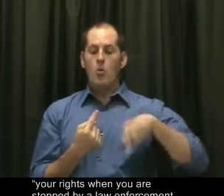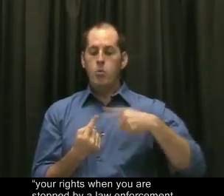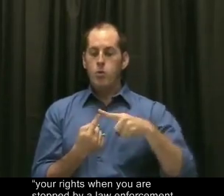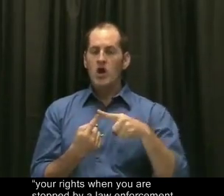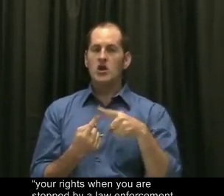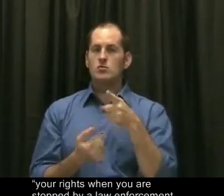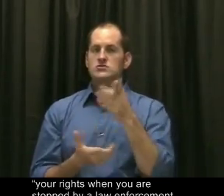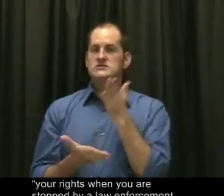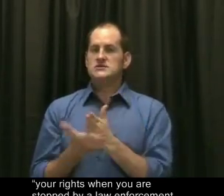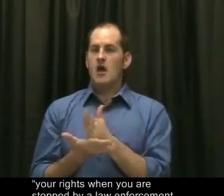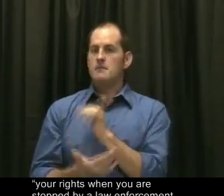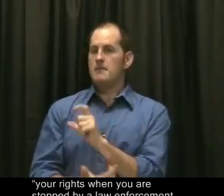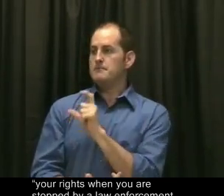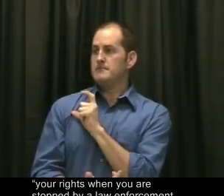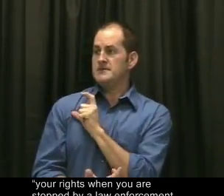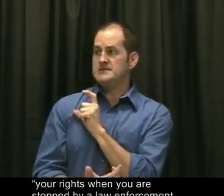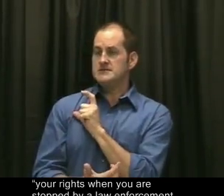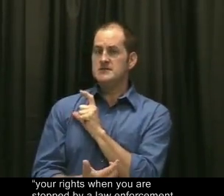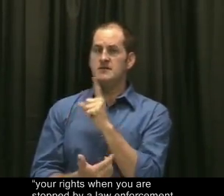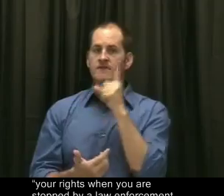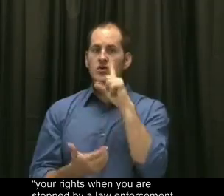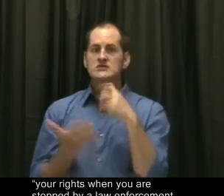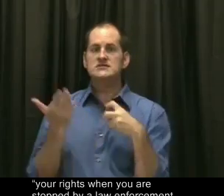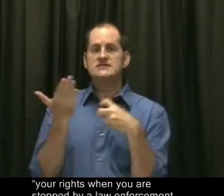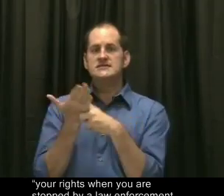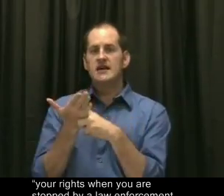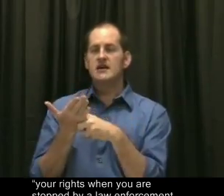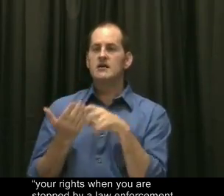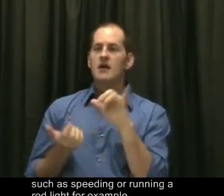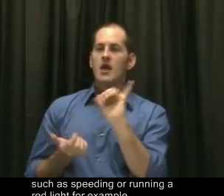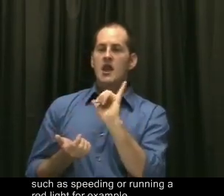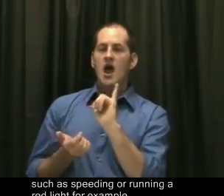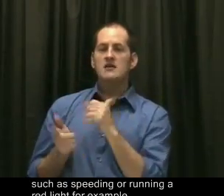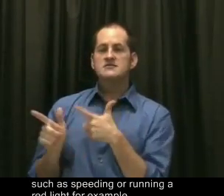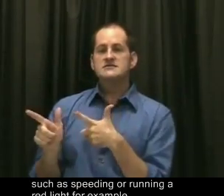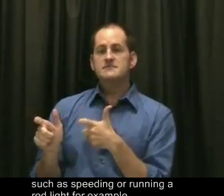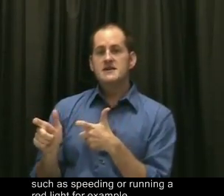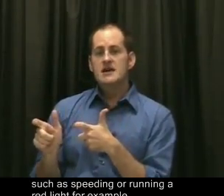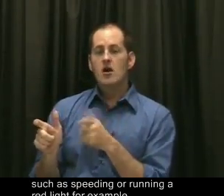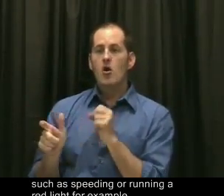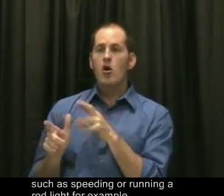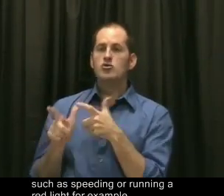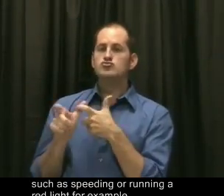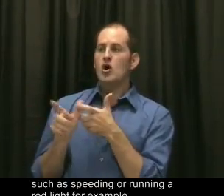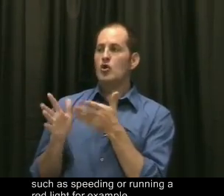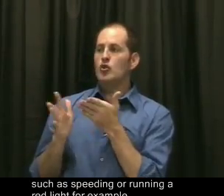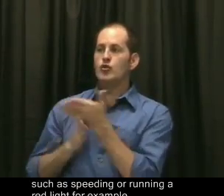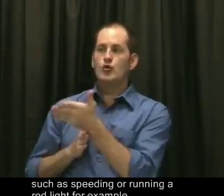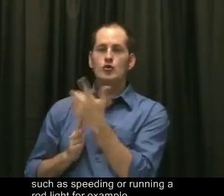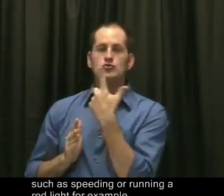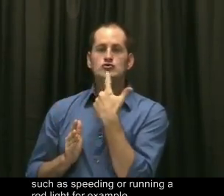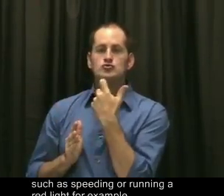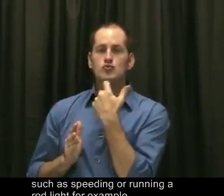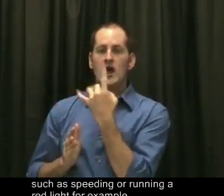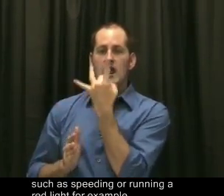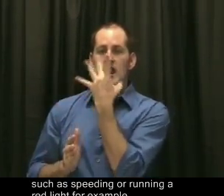your rights when you are stopped by a law enforcement officer for a traffic violation, such as speeding or running a red light,